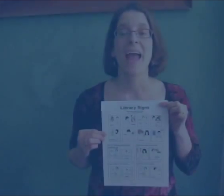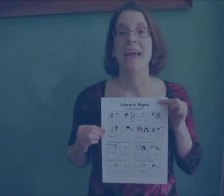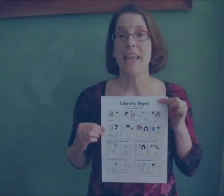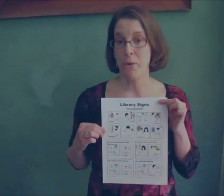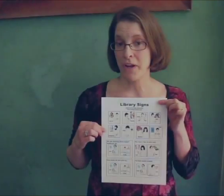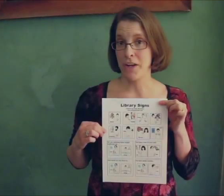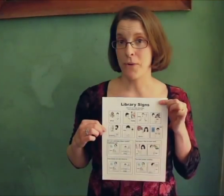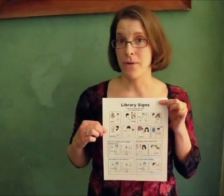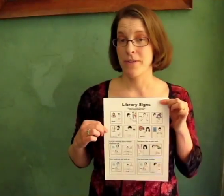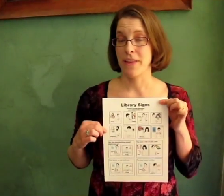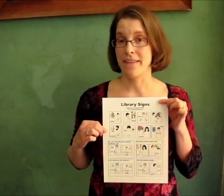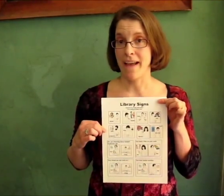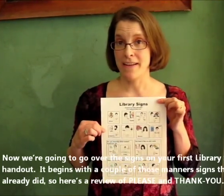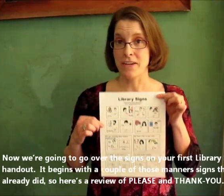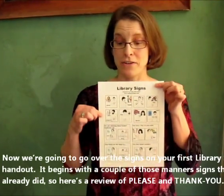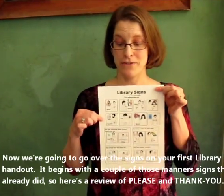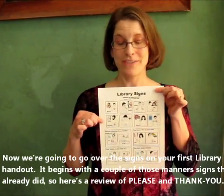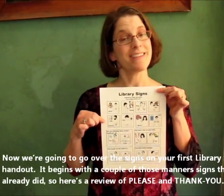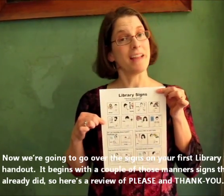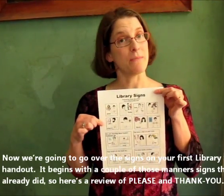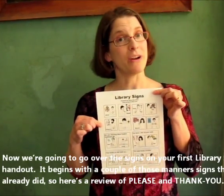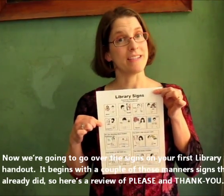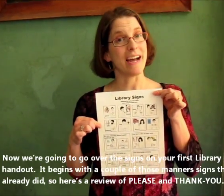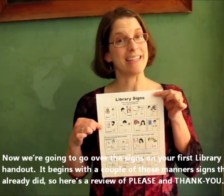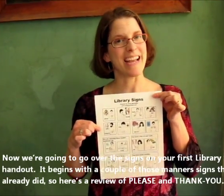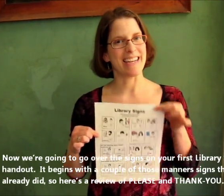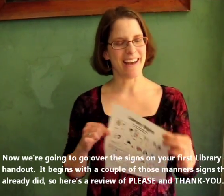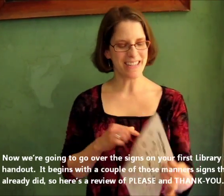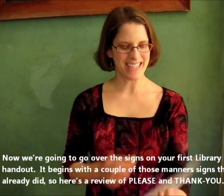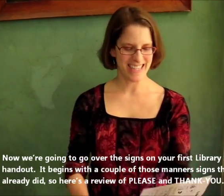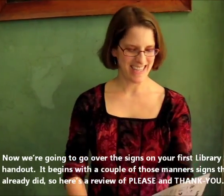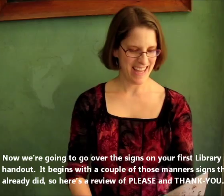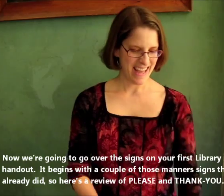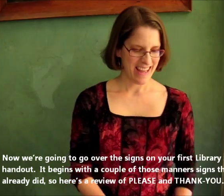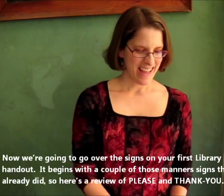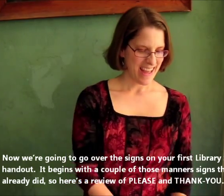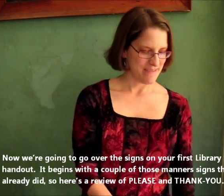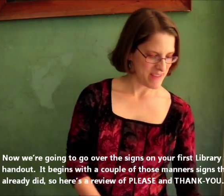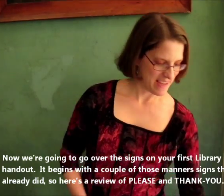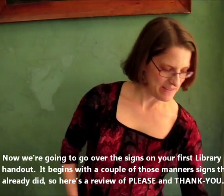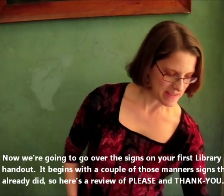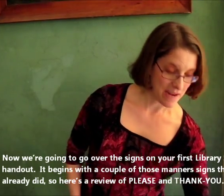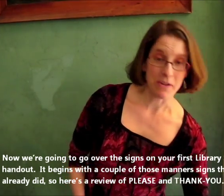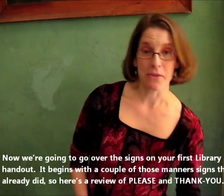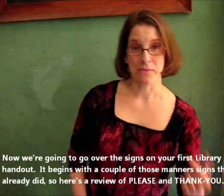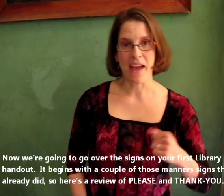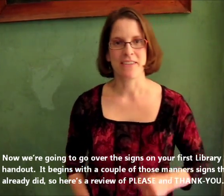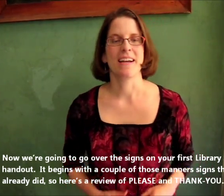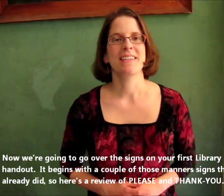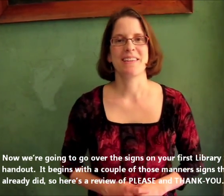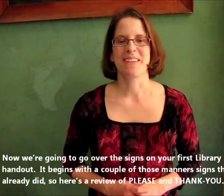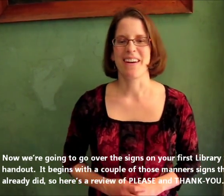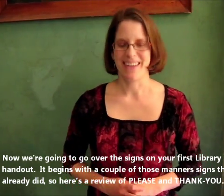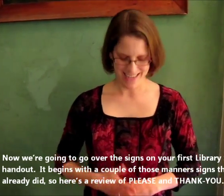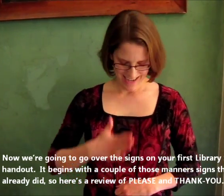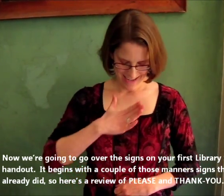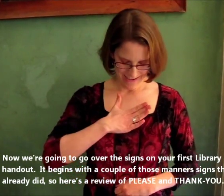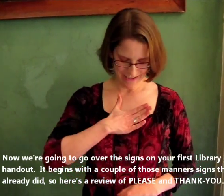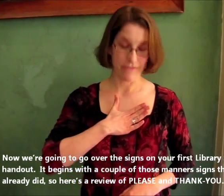Now we're going to go over the signs on your first Library Signs handout. It begins with a couple of those matter signs that we already did, so here's a